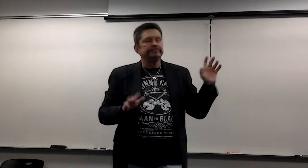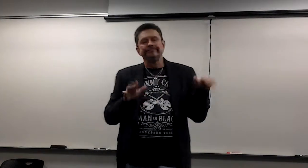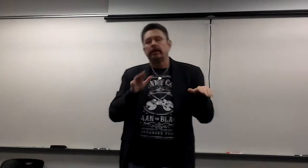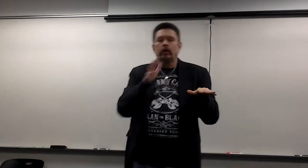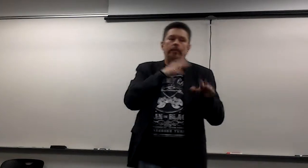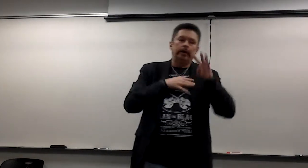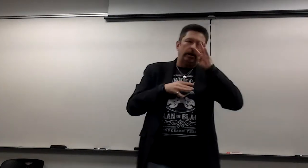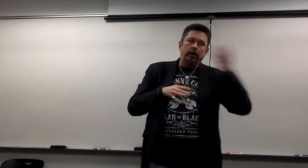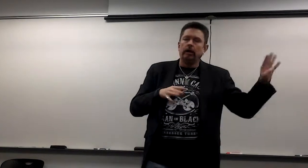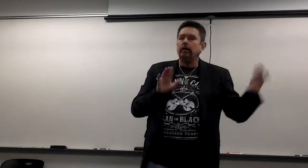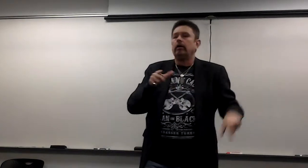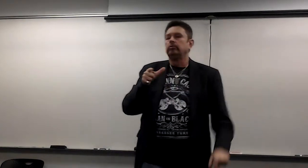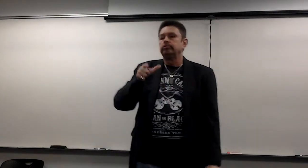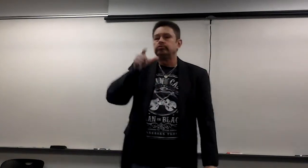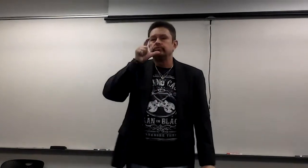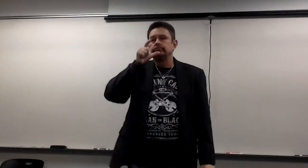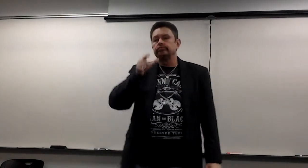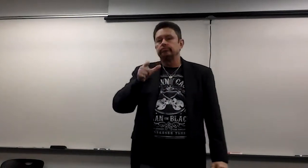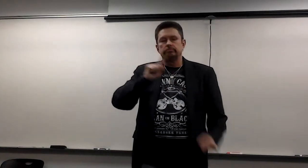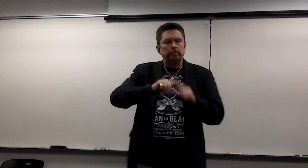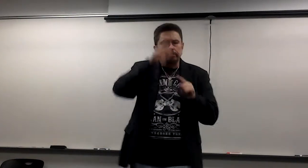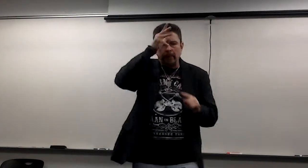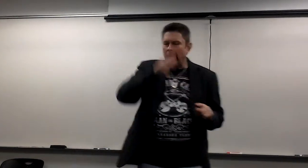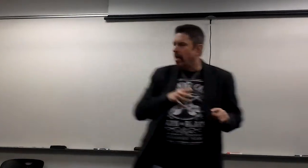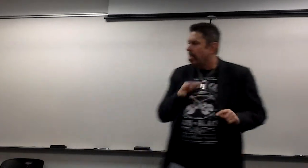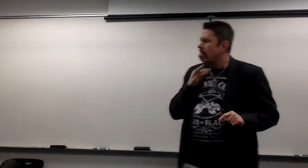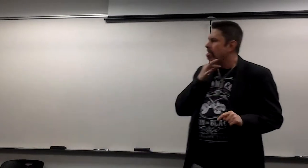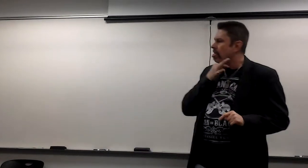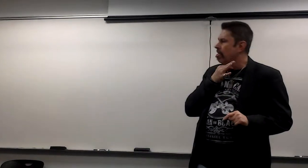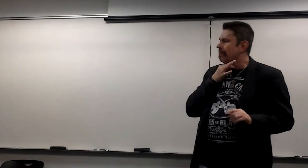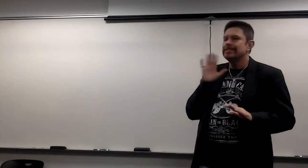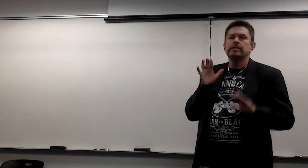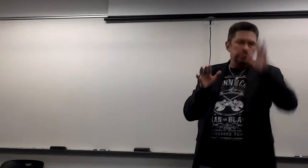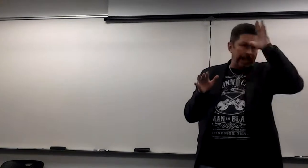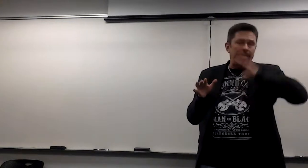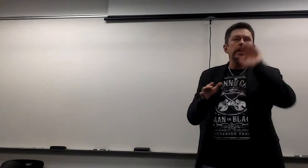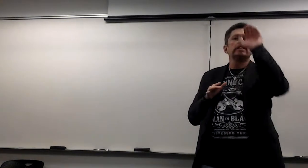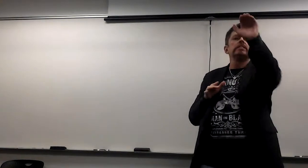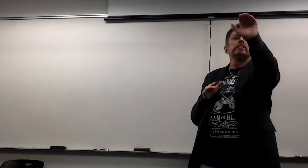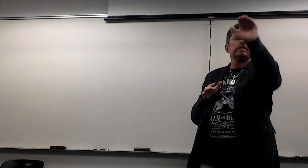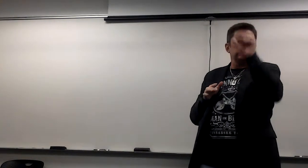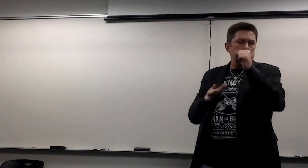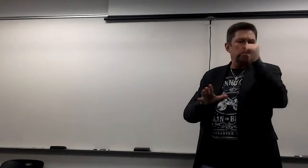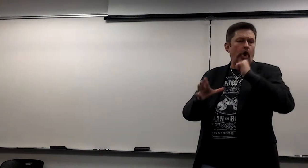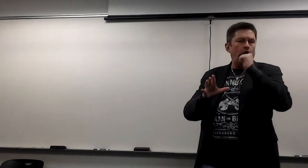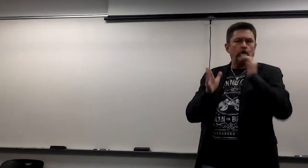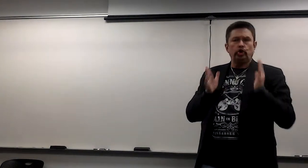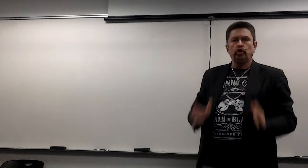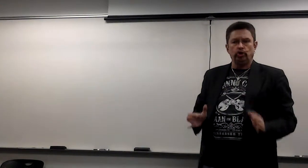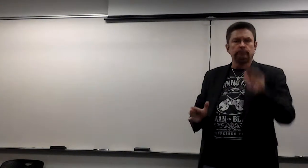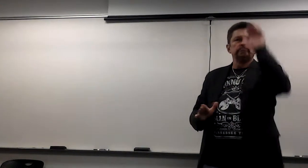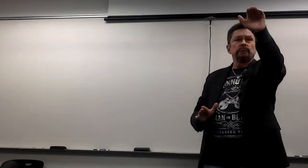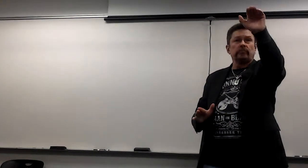said, "I'm deaf." So the woman ignored him and continued drinking her drink. And the man nudged